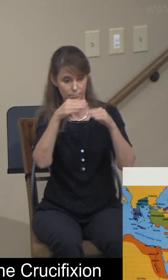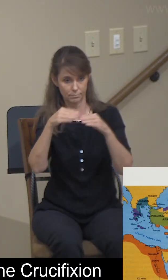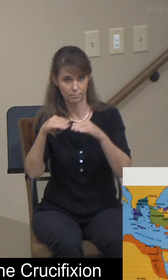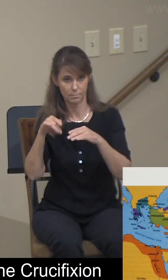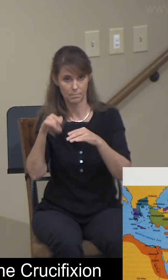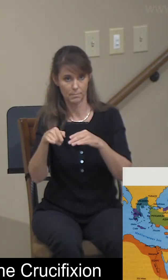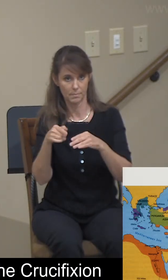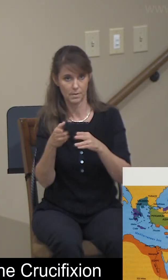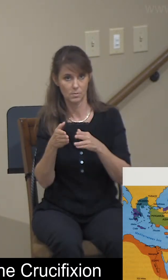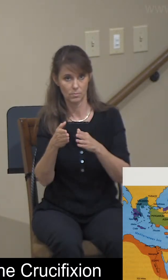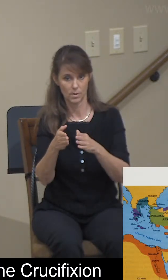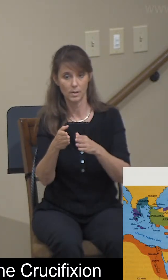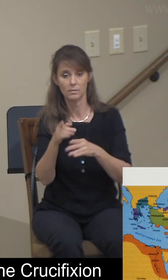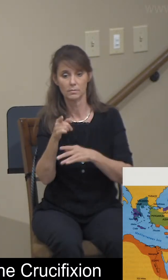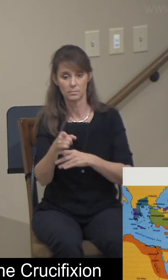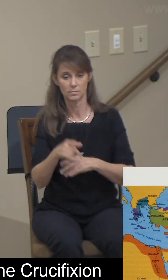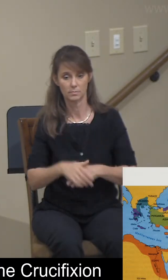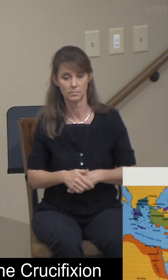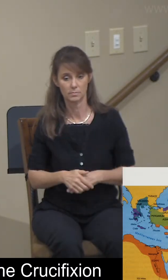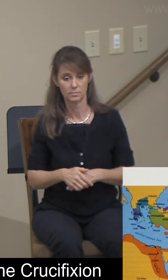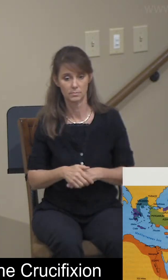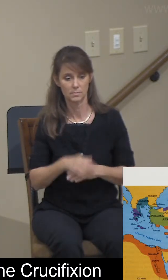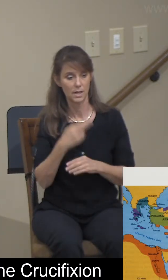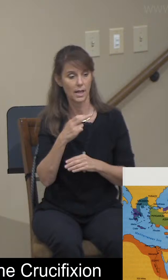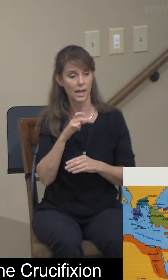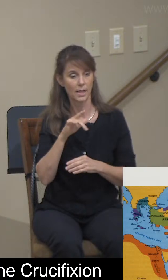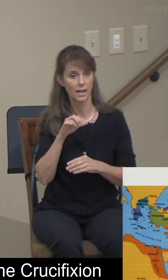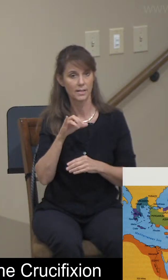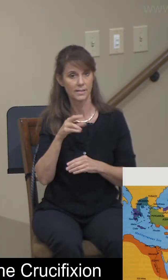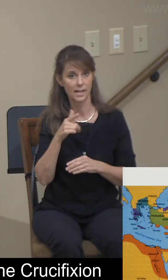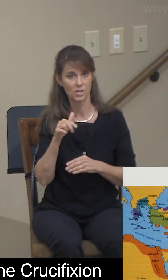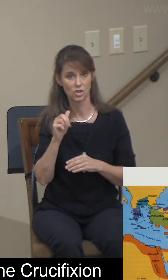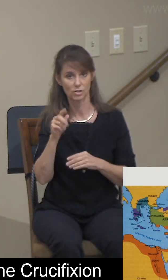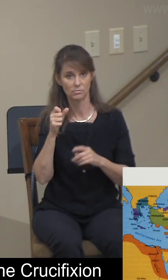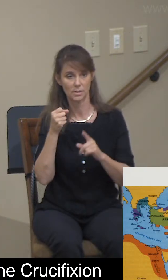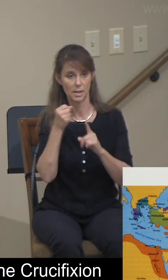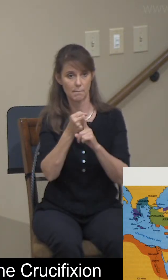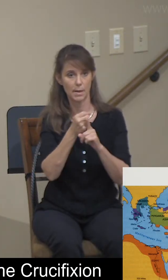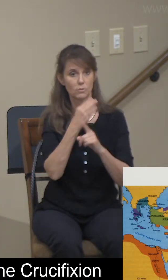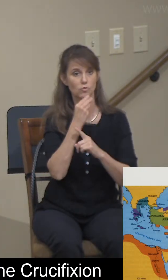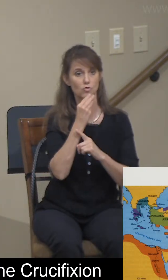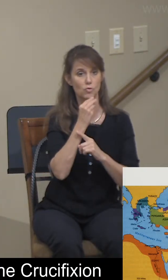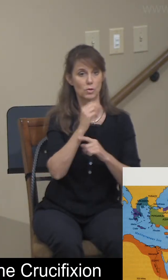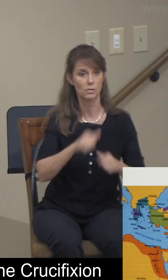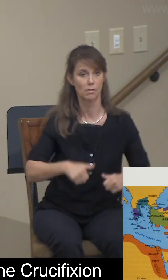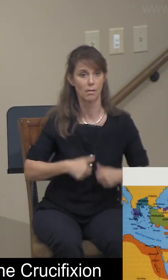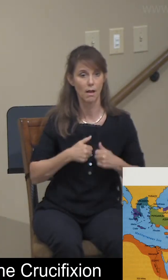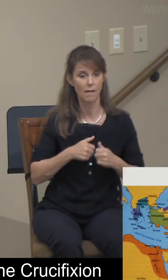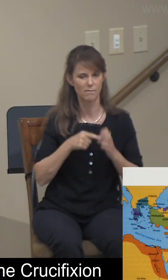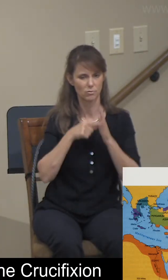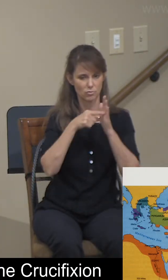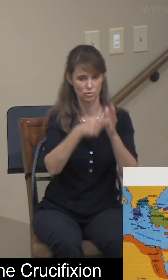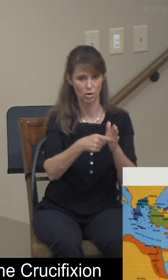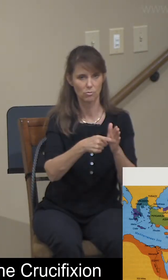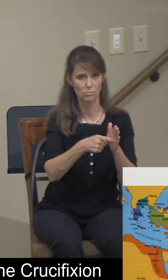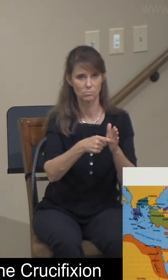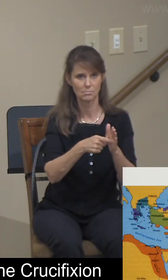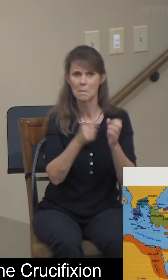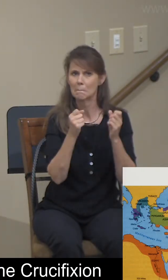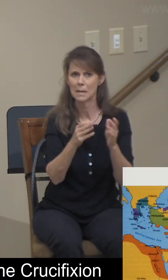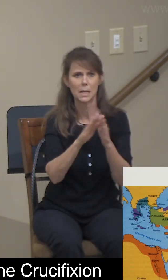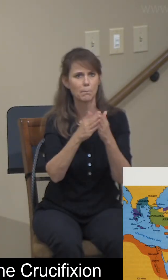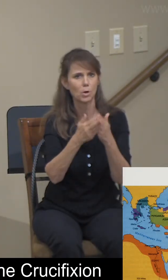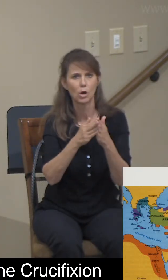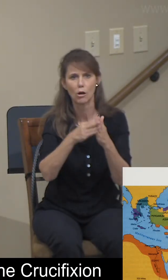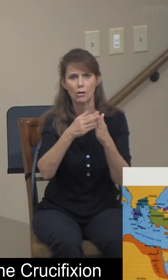this Hellenization practice, ultimately impacted Jewish life. Most of which there are books written on this